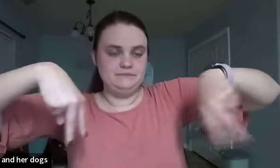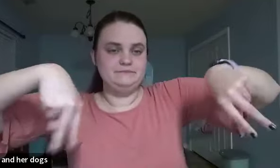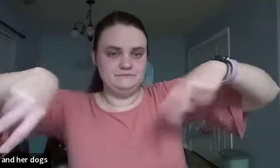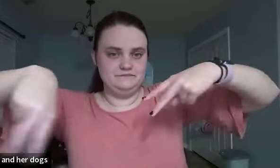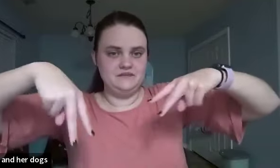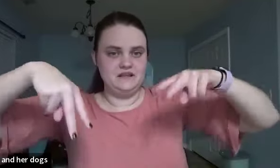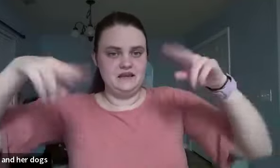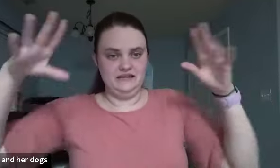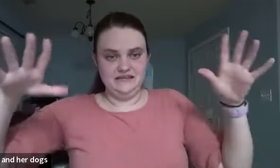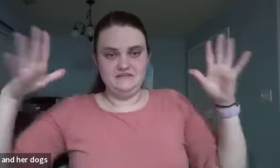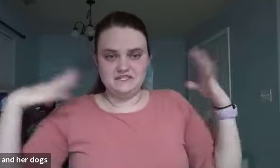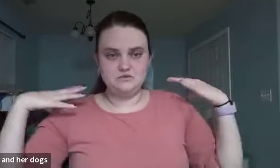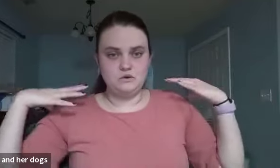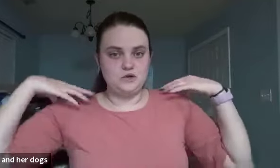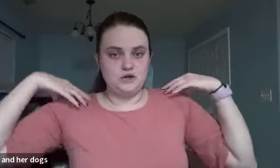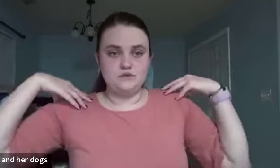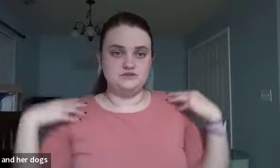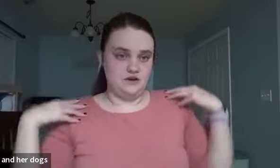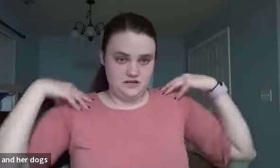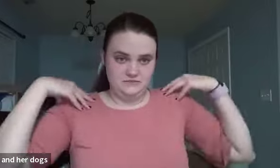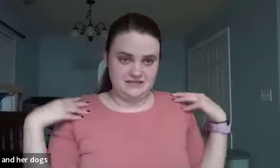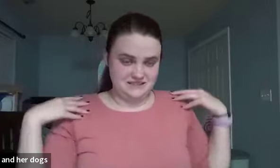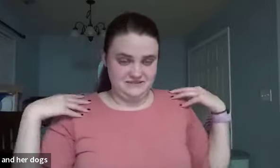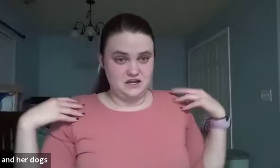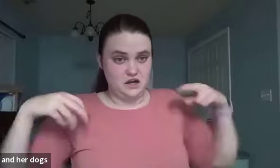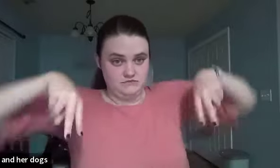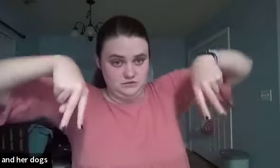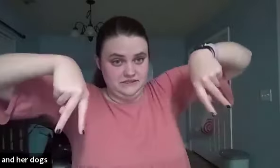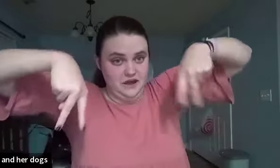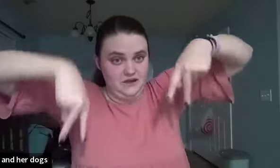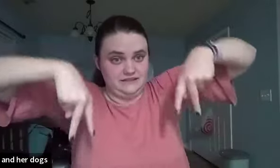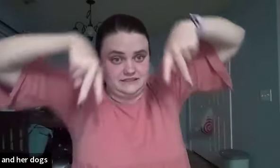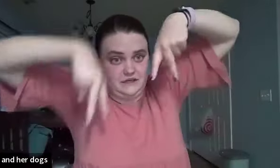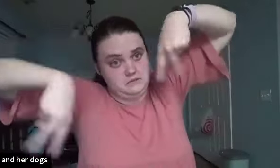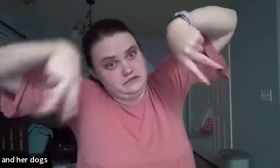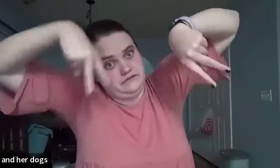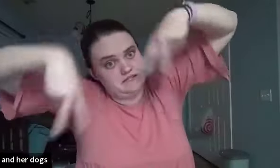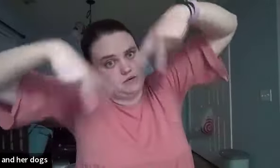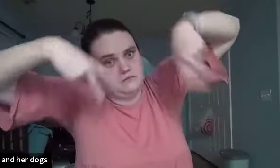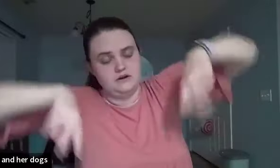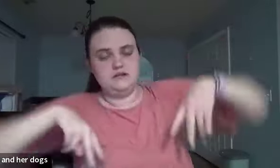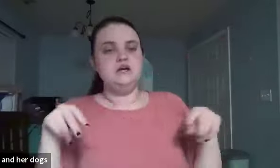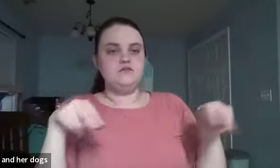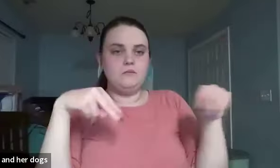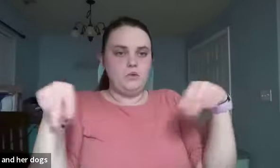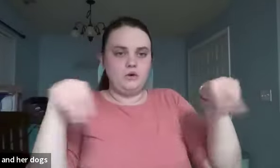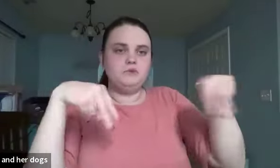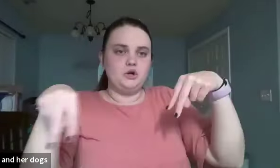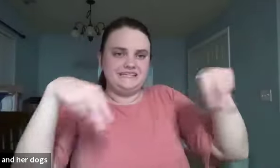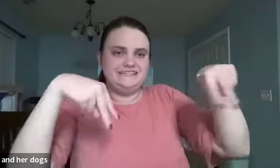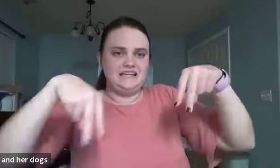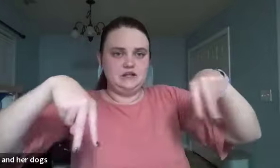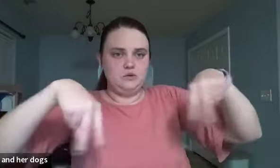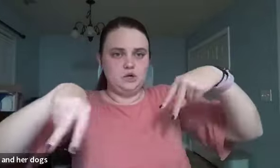party. And again, this is one where your arms are not going to be as like this uncomfortably high, like sticking up like this, going party. They're more party, like